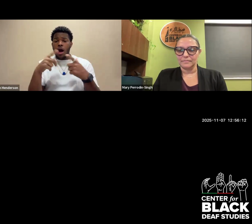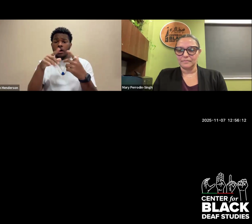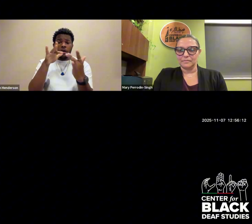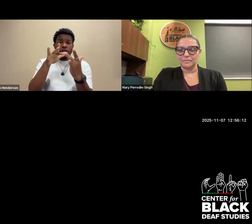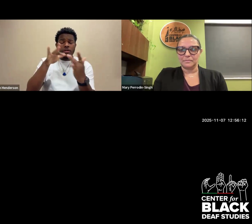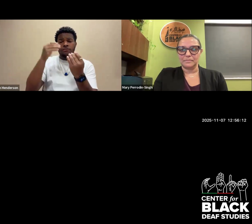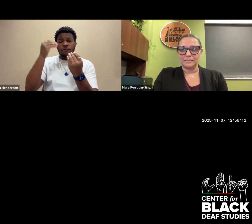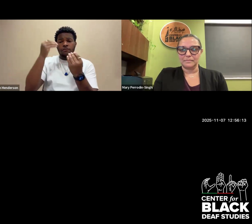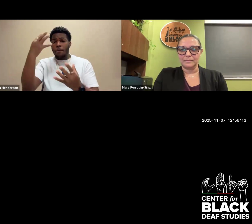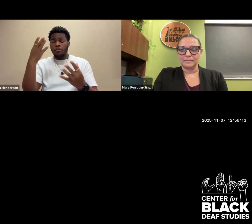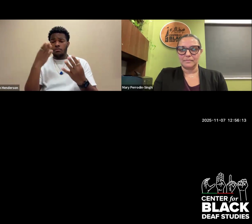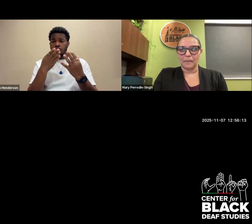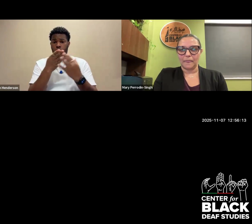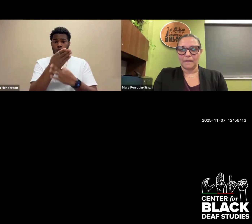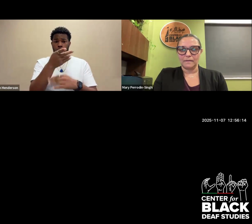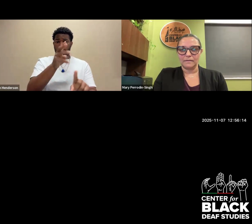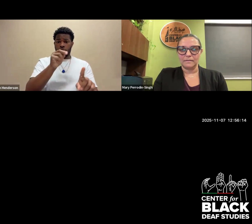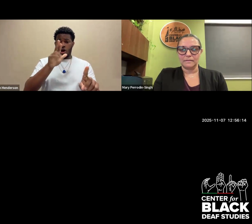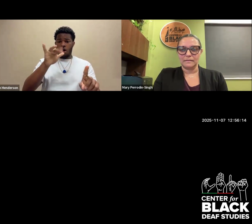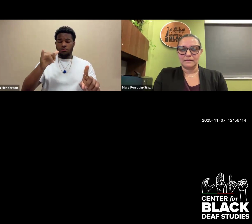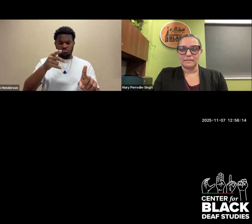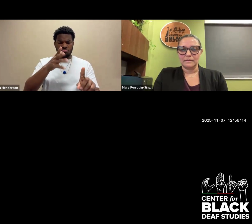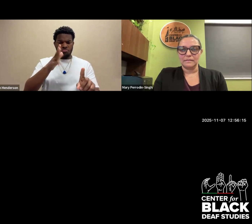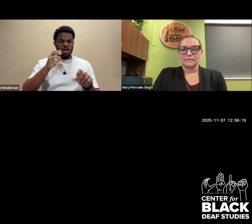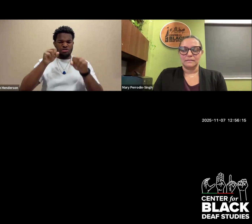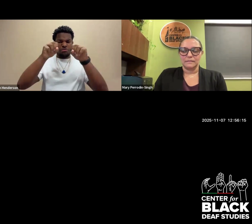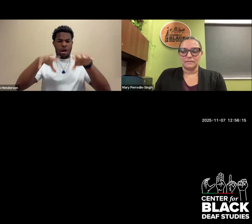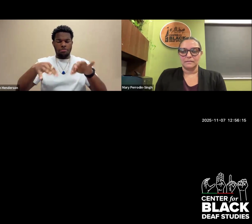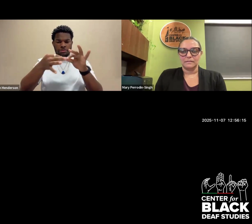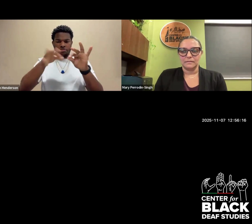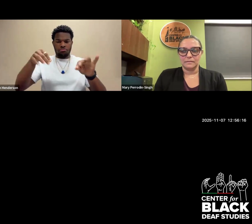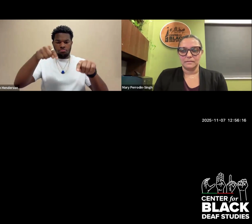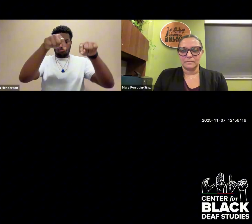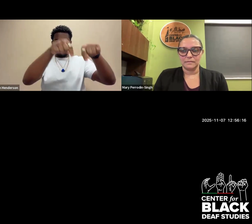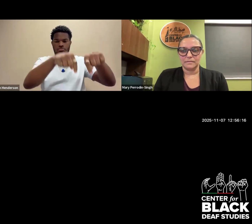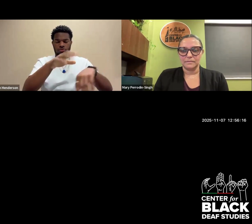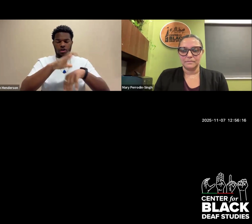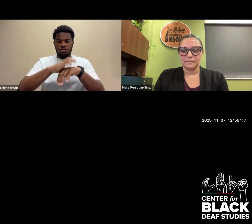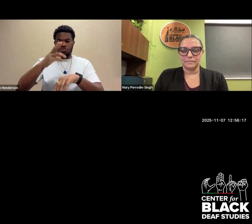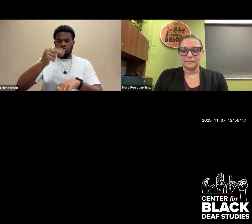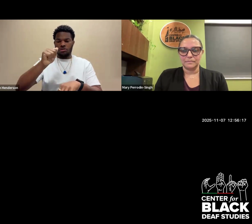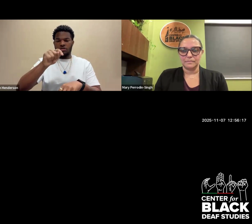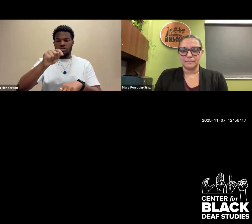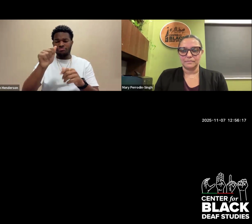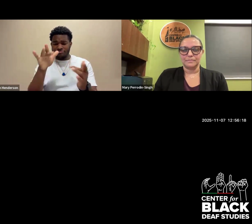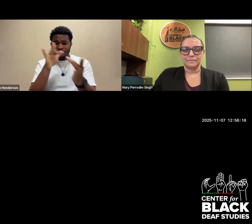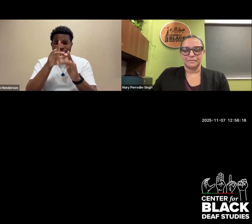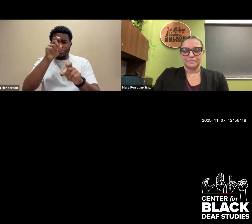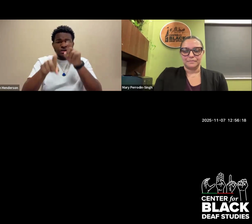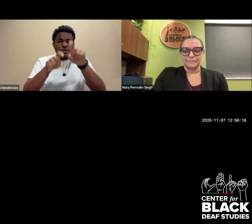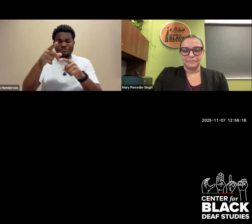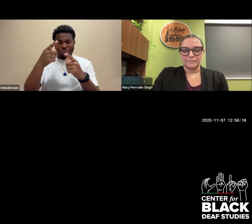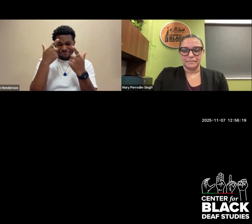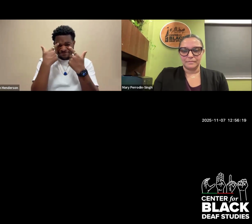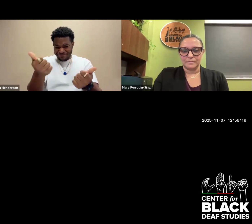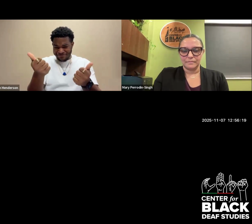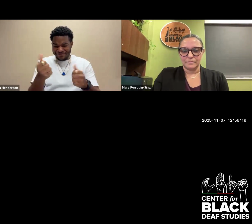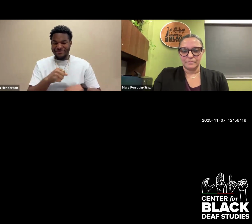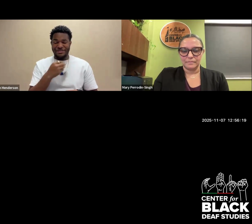For the audience, if you would like her contact information, we're going to drop the link